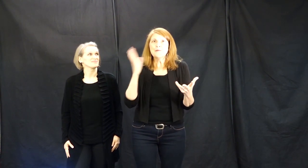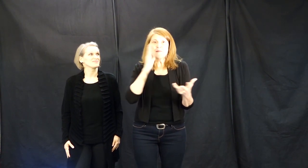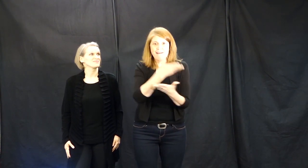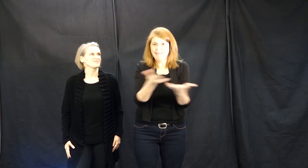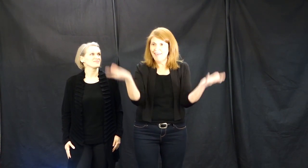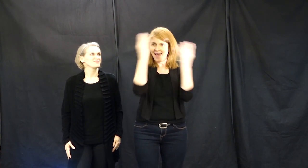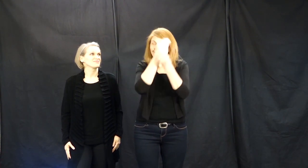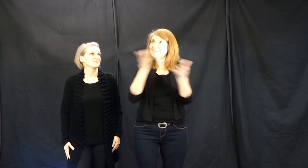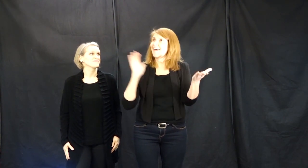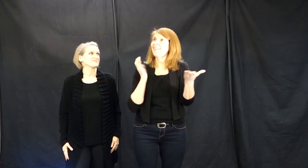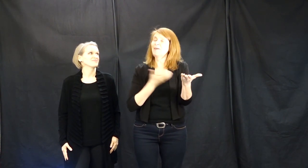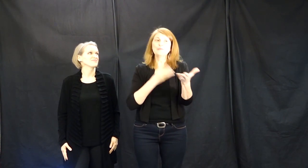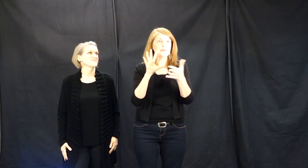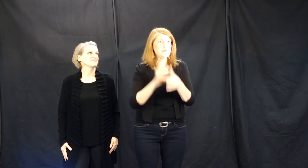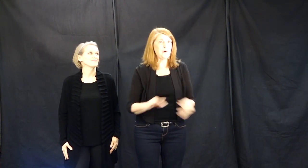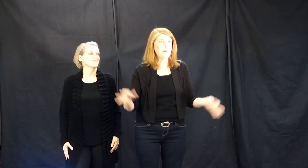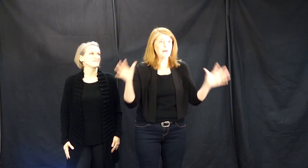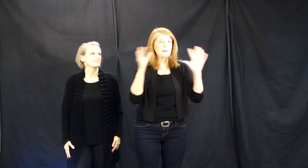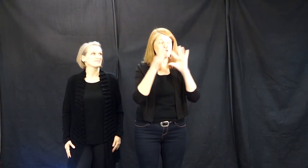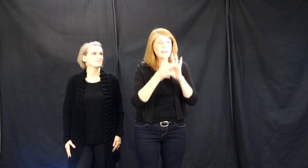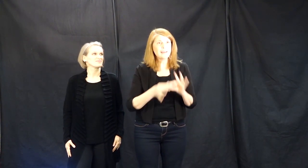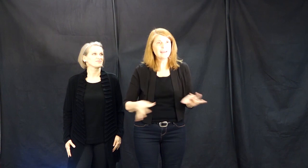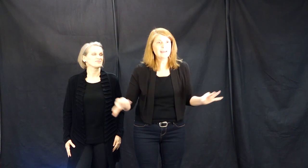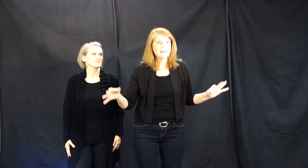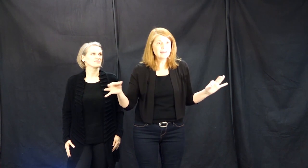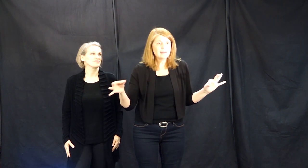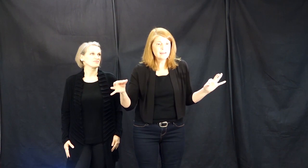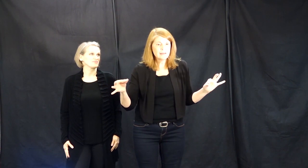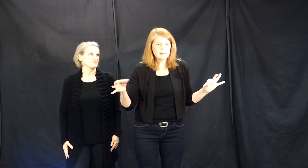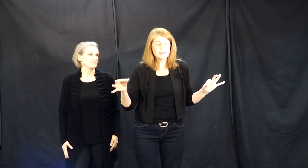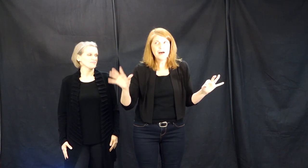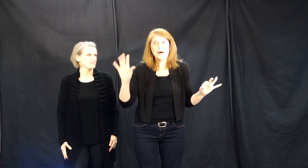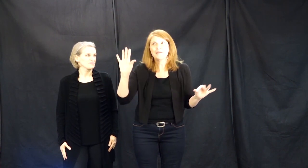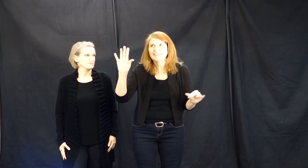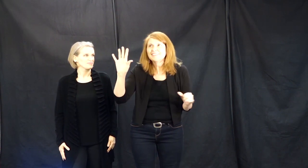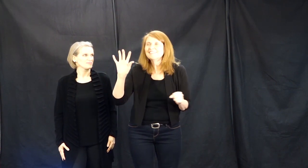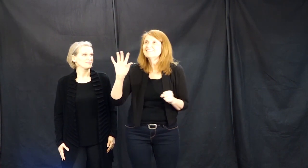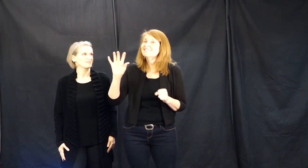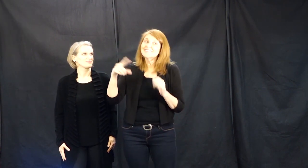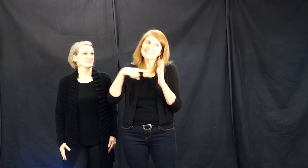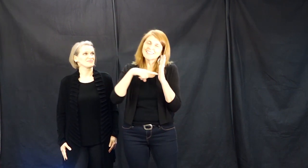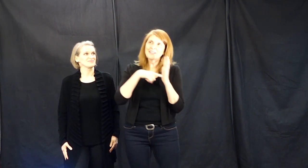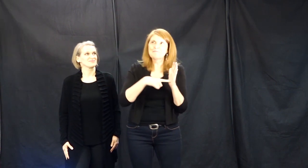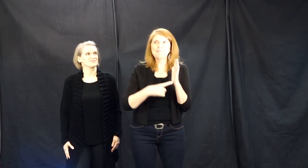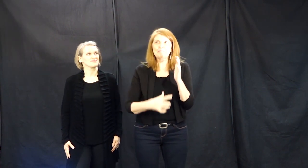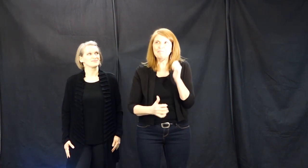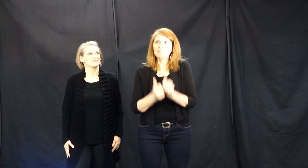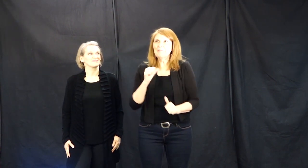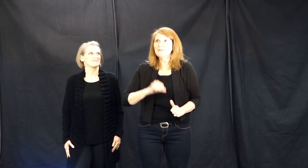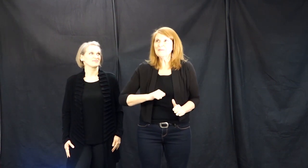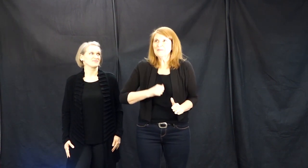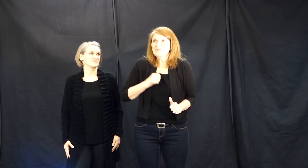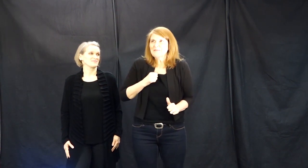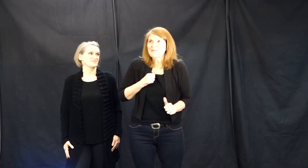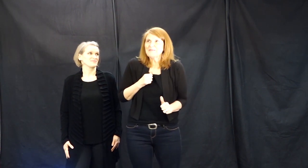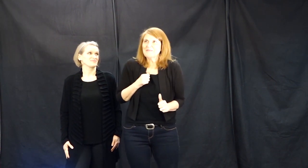your story? Oh, can I show you what I'm proudest